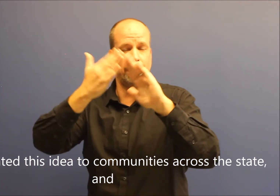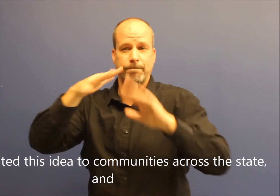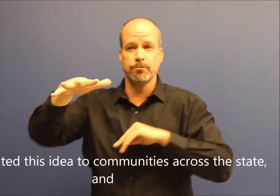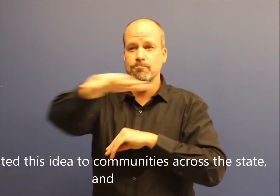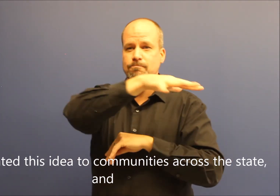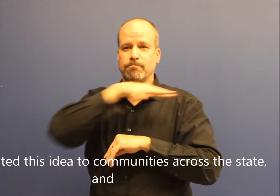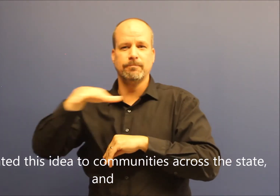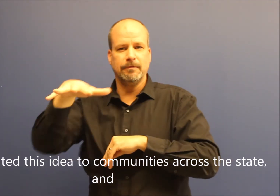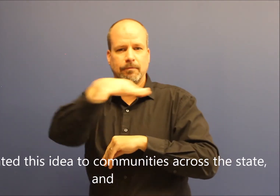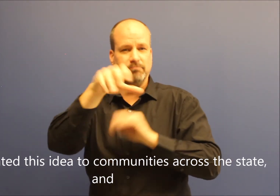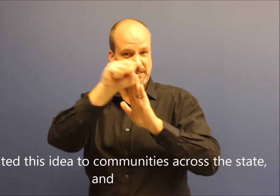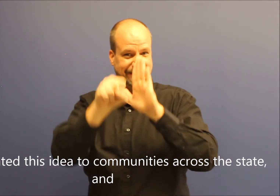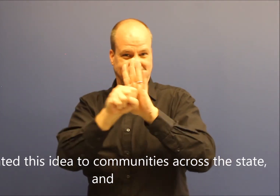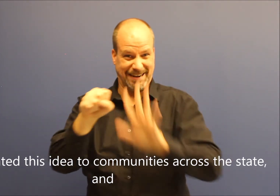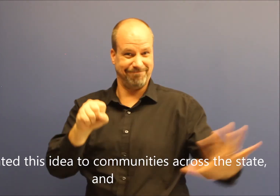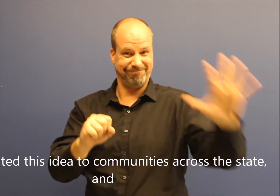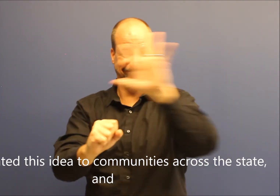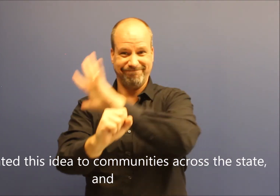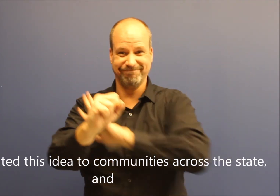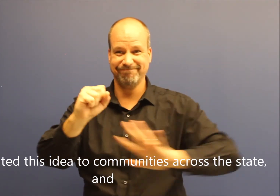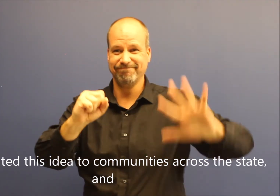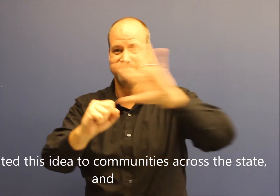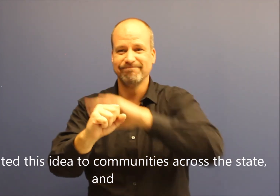We presented this idea to communities across the state,